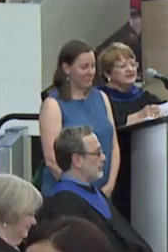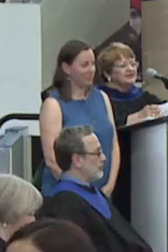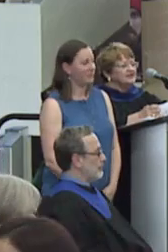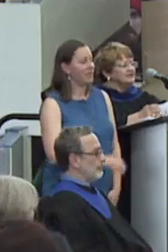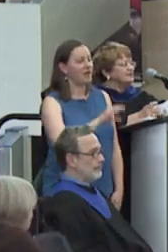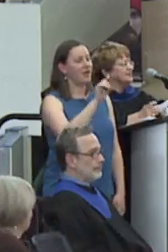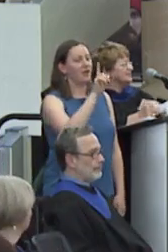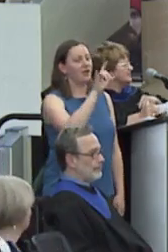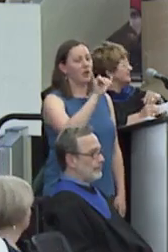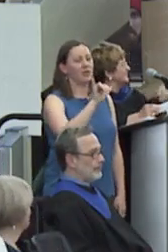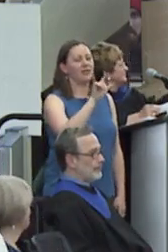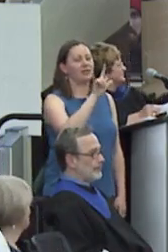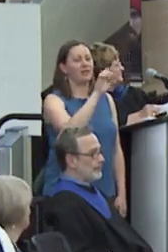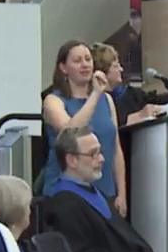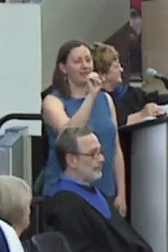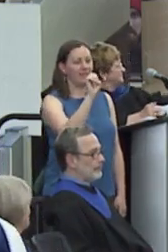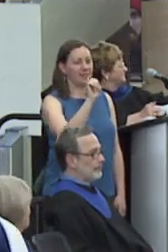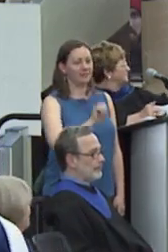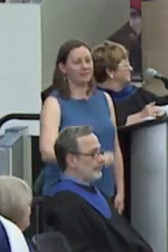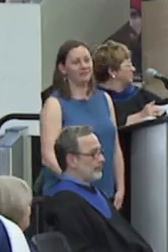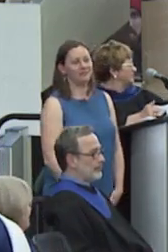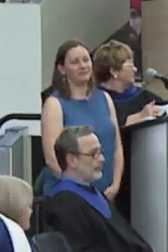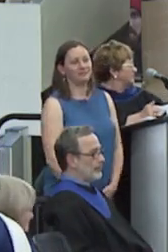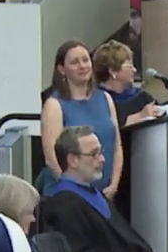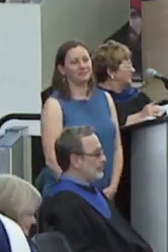Cody Lee.